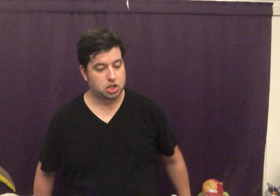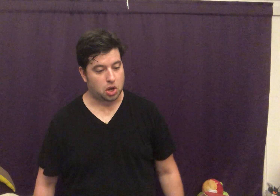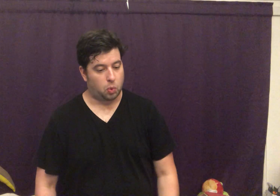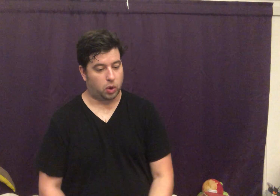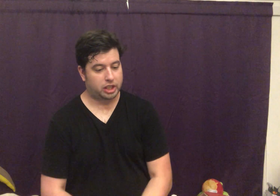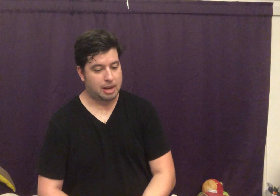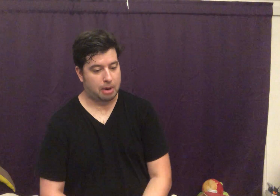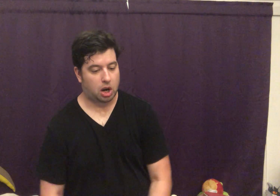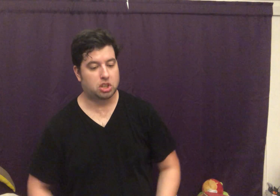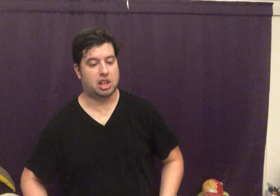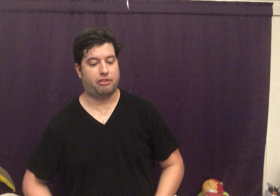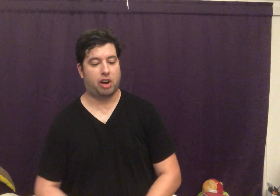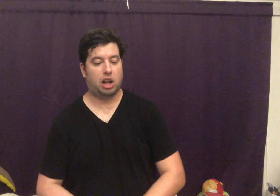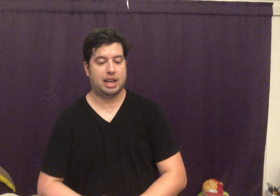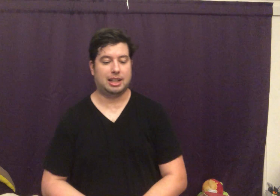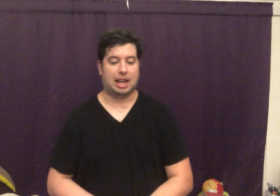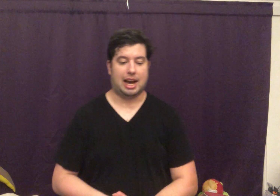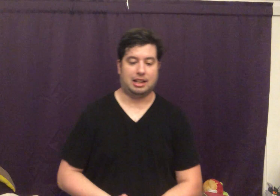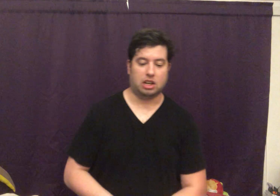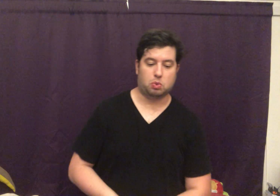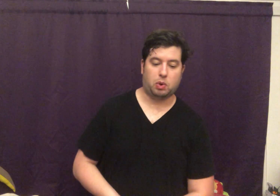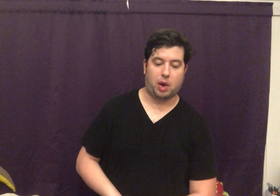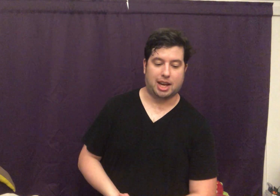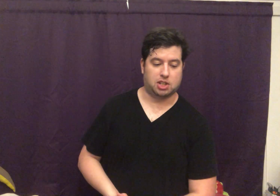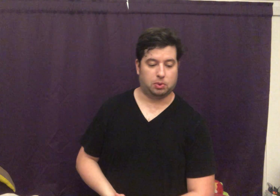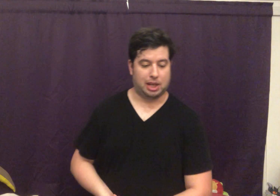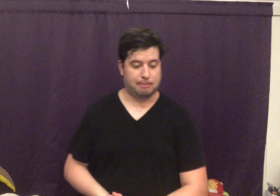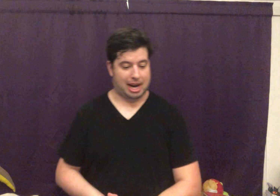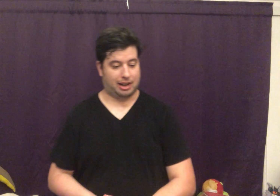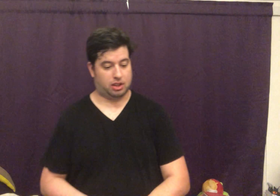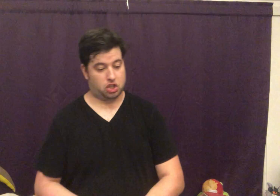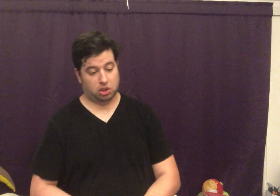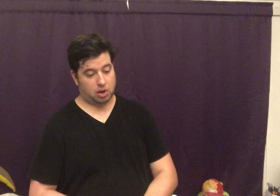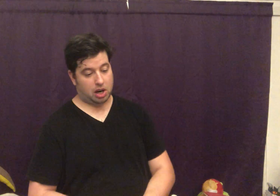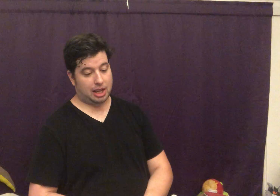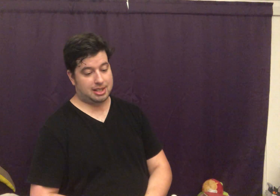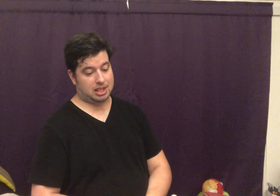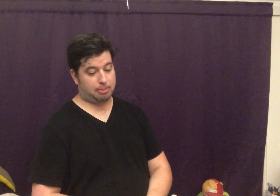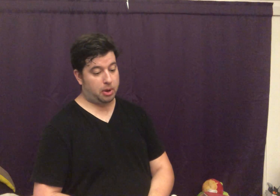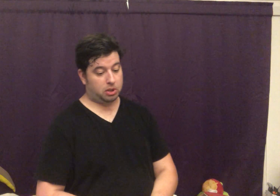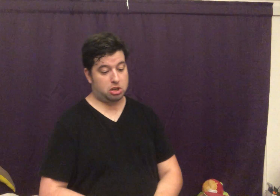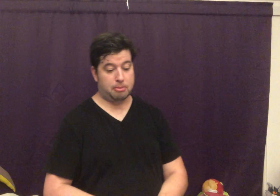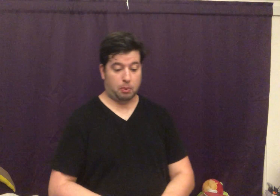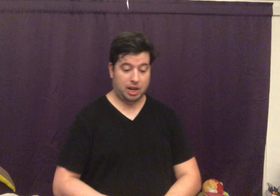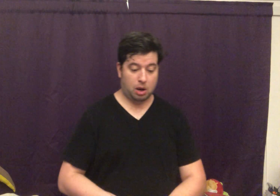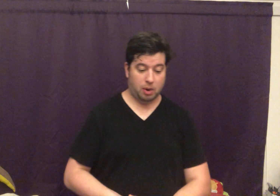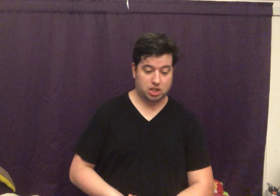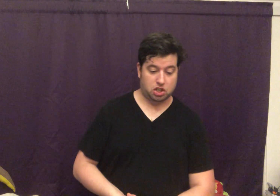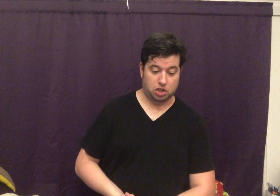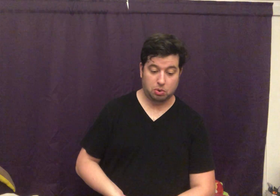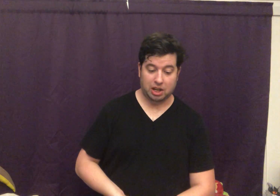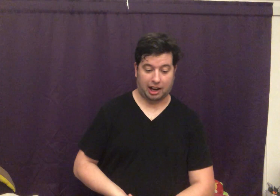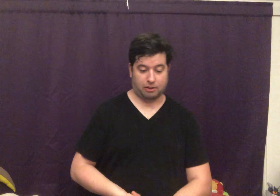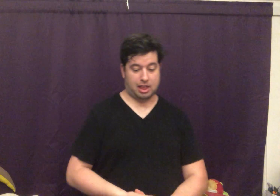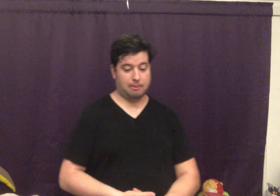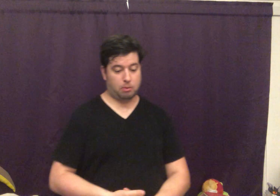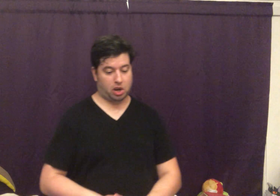So work them hard till they fall in line. There's one way and it's only mine. Children are lazy, spoiled too, but we know what to do. Govern them with a heart